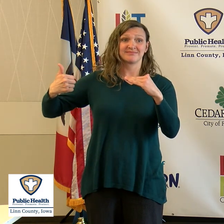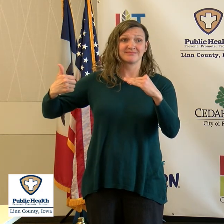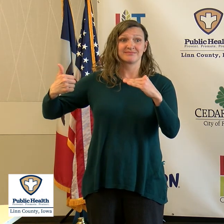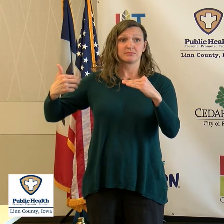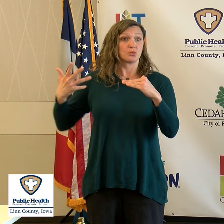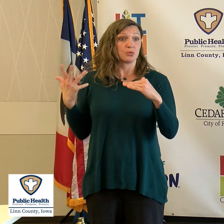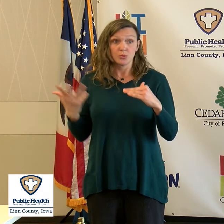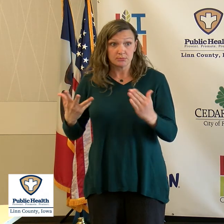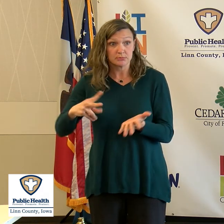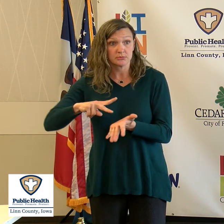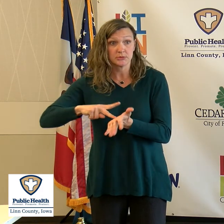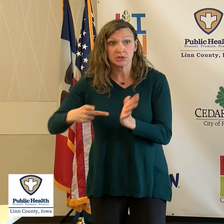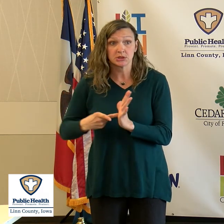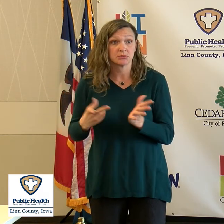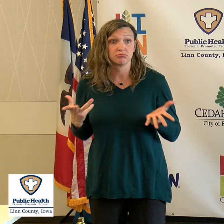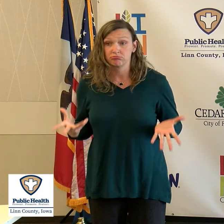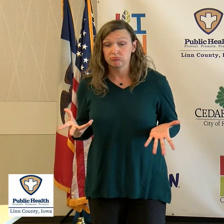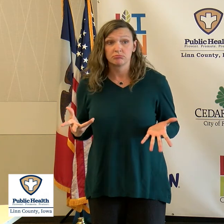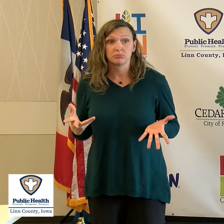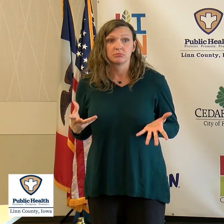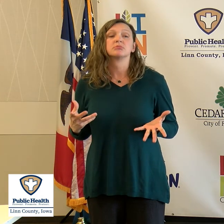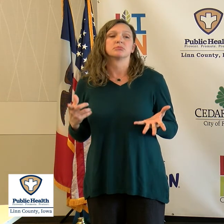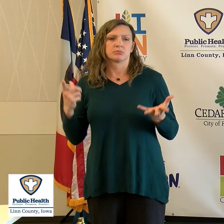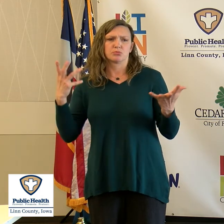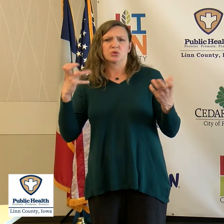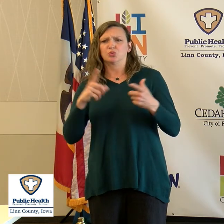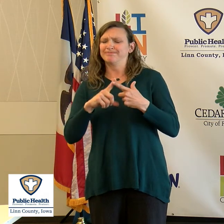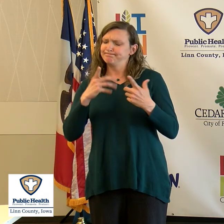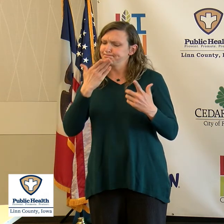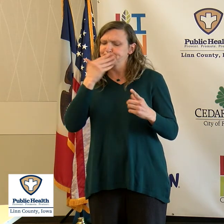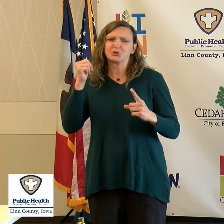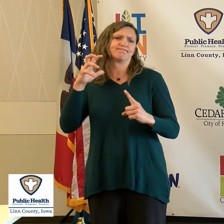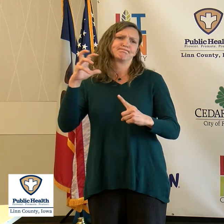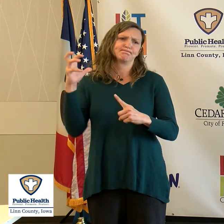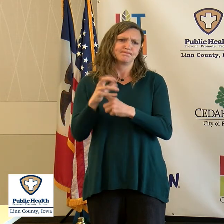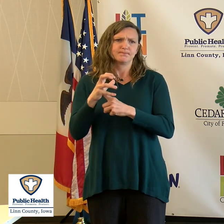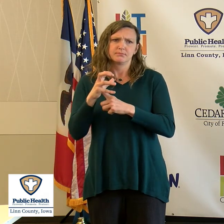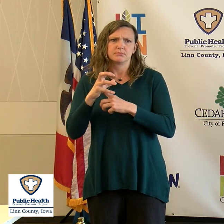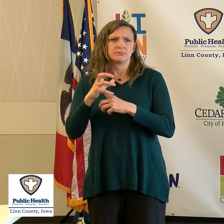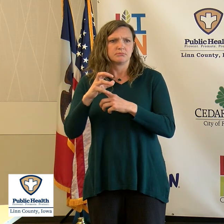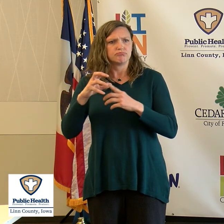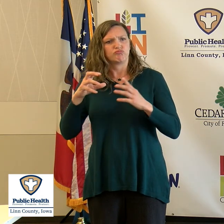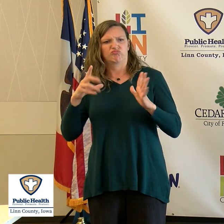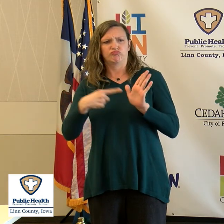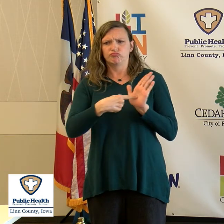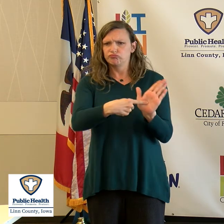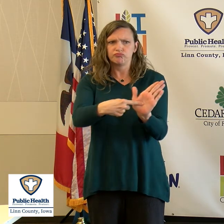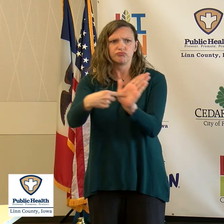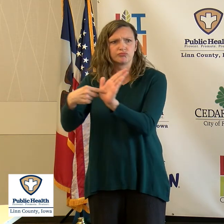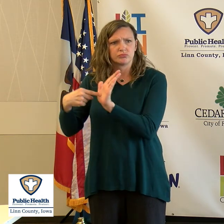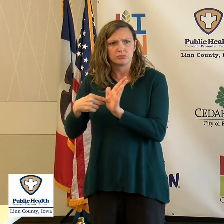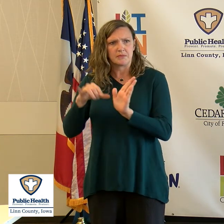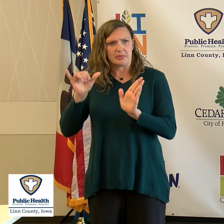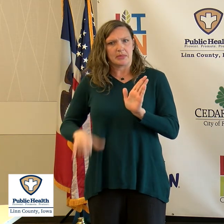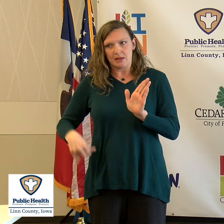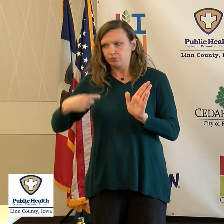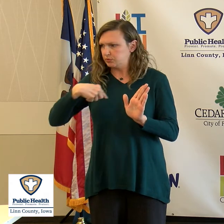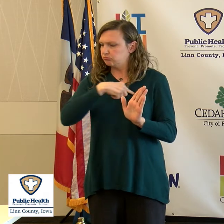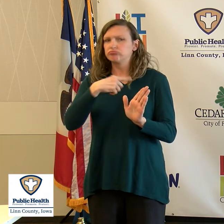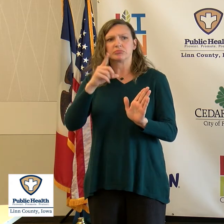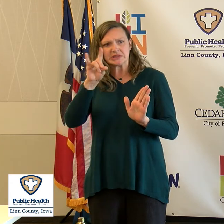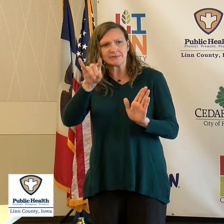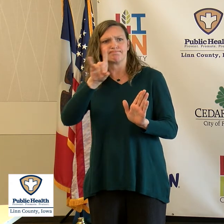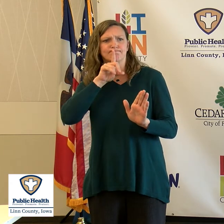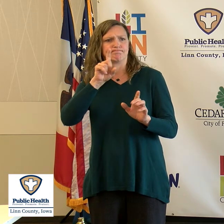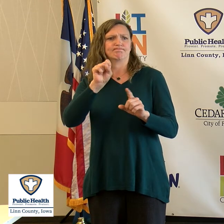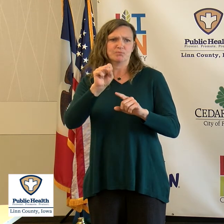recovery, and hopefully through our efforts, we can demonstrate to the rest of the state how to best handle these tough times should the